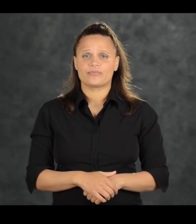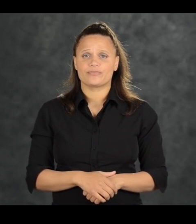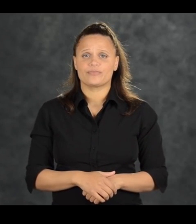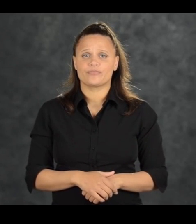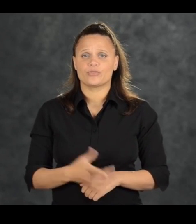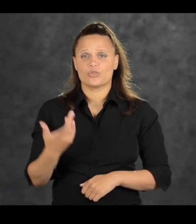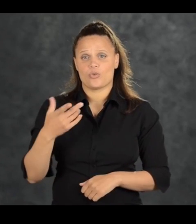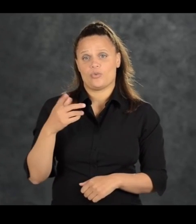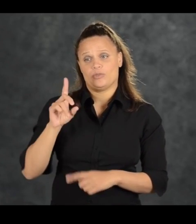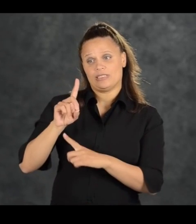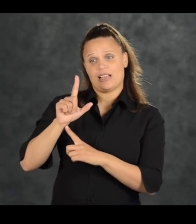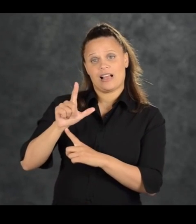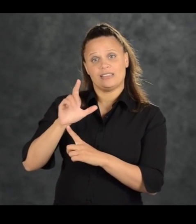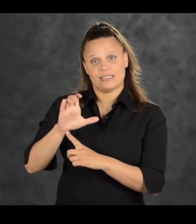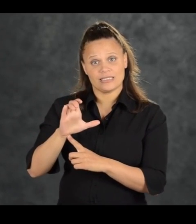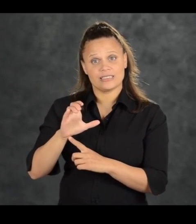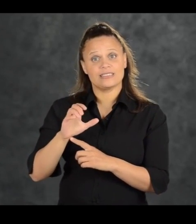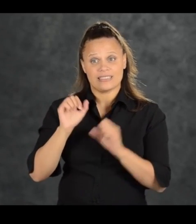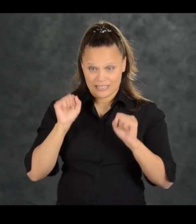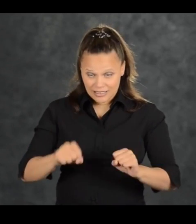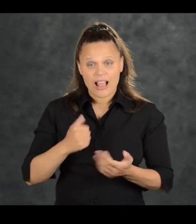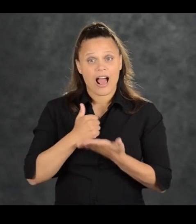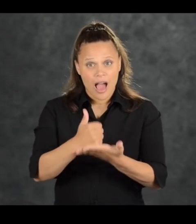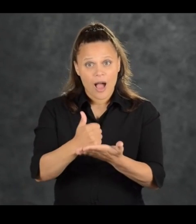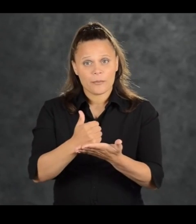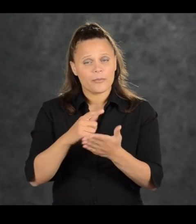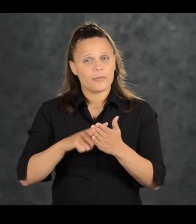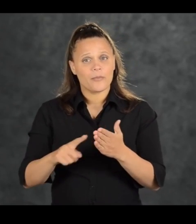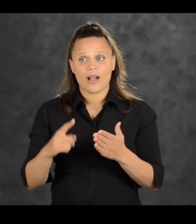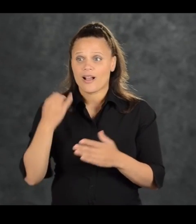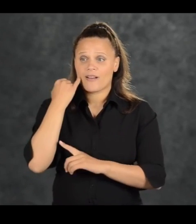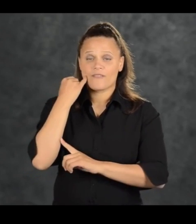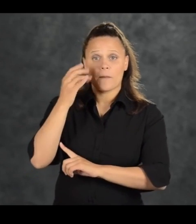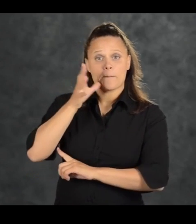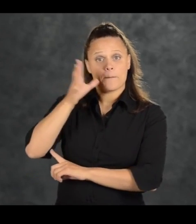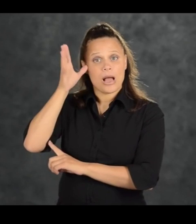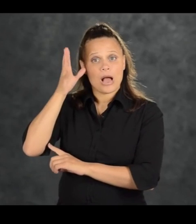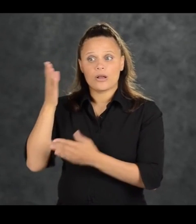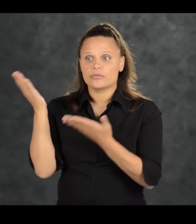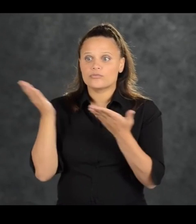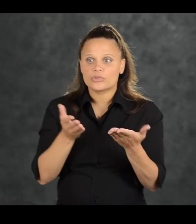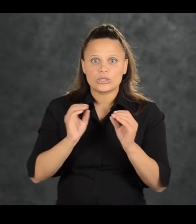So, if there is no documentation with an LLC,